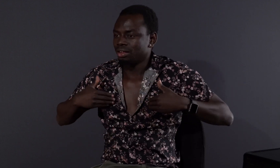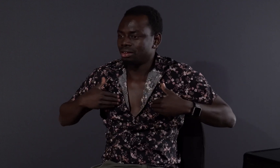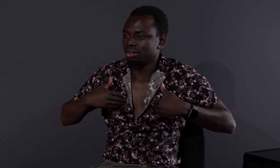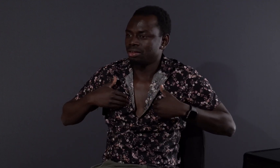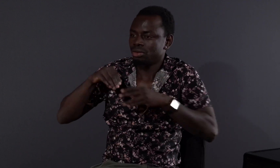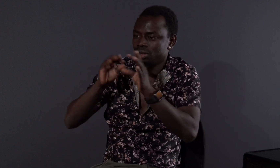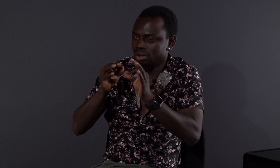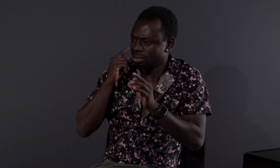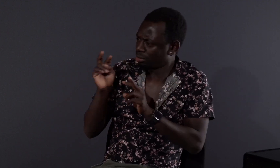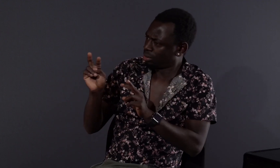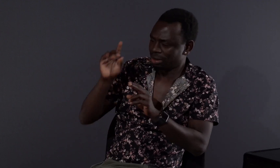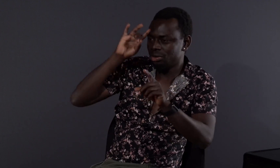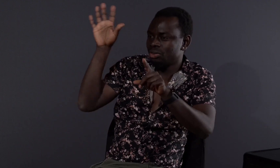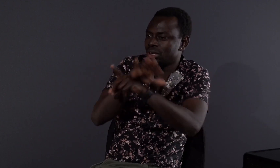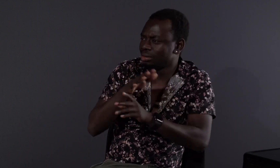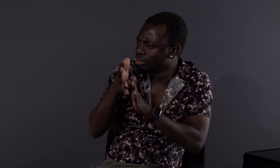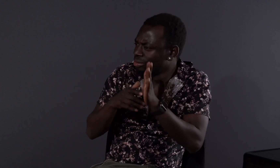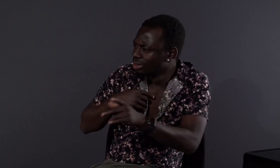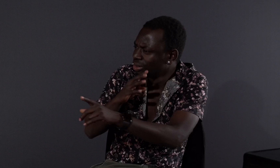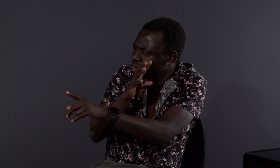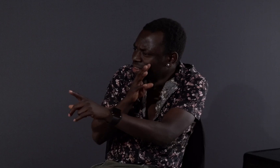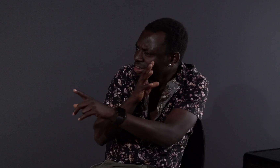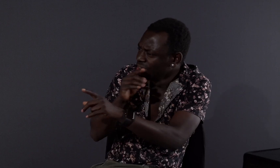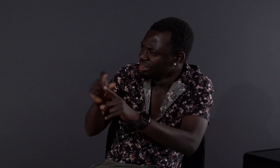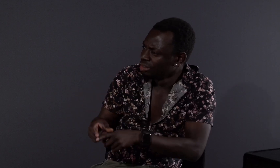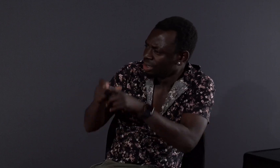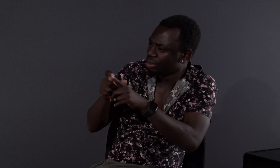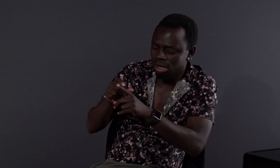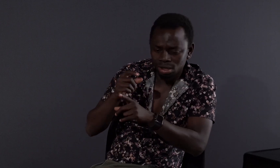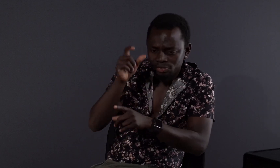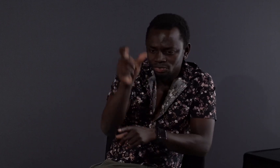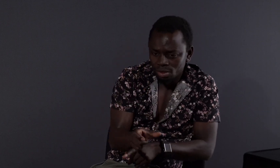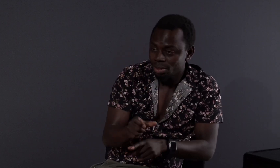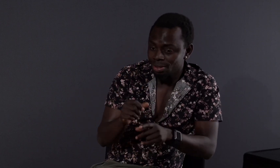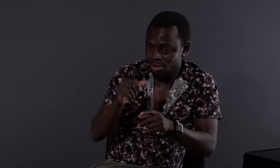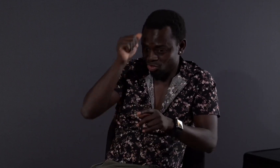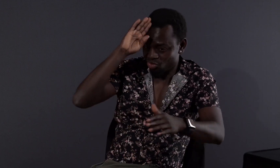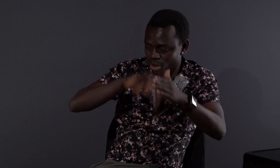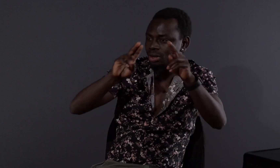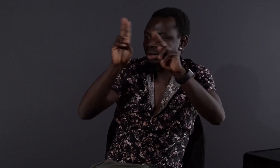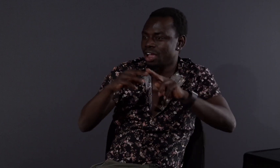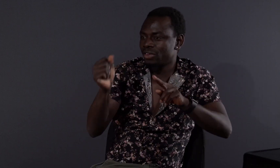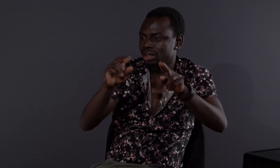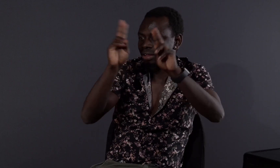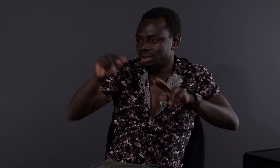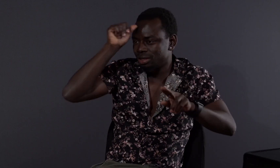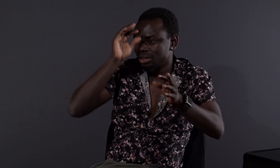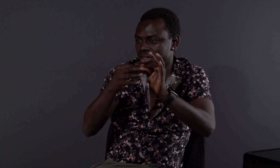There was an interpreter there, but I really couldn't make out what they were signing. Even though they knew some international sign, I